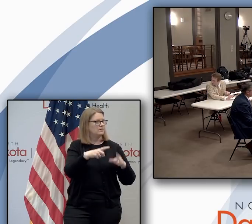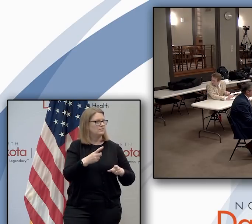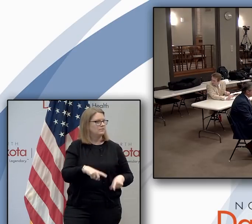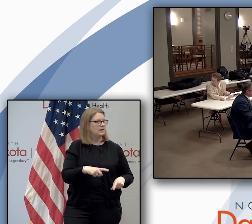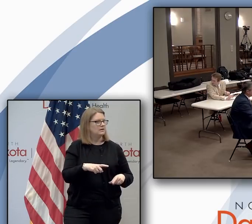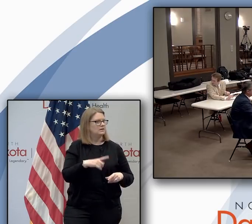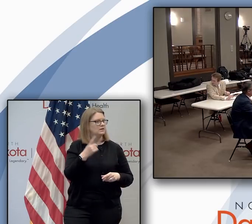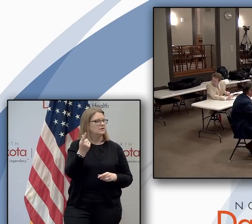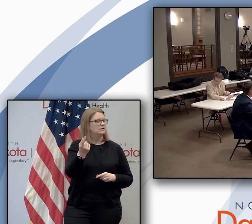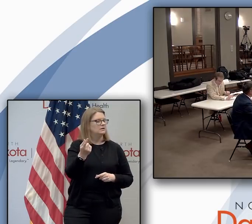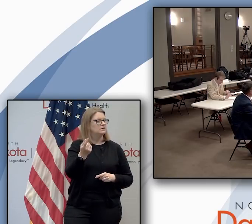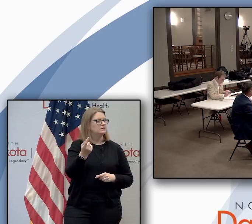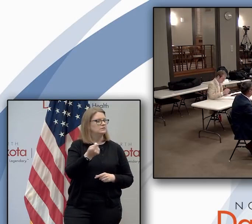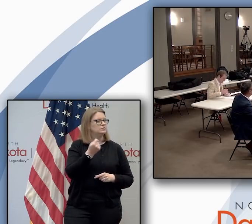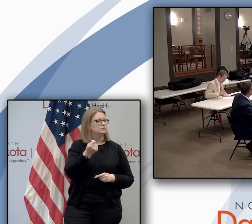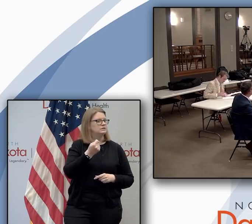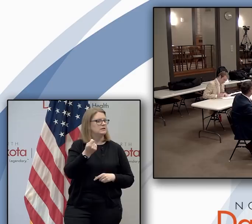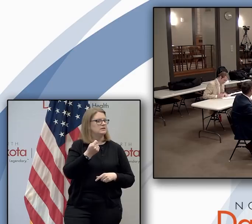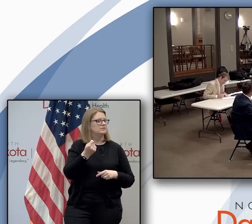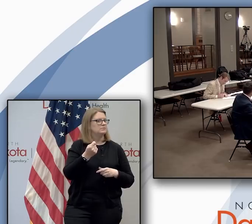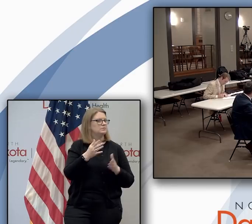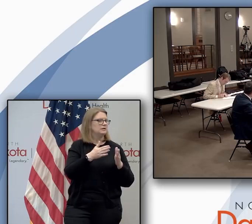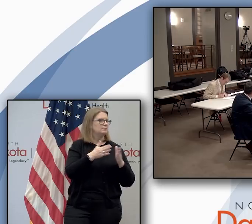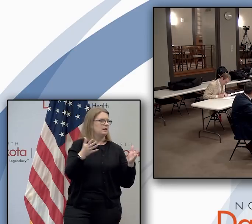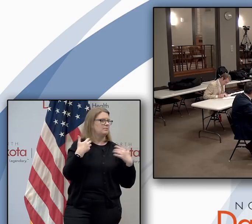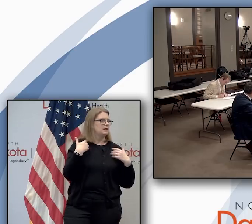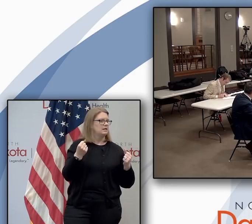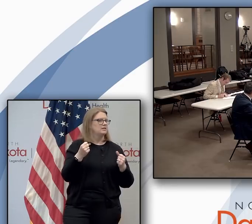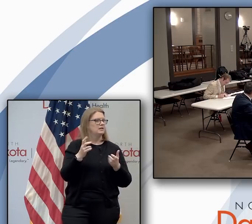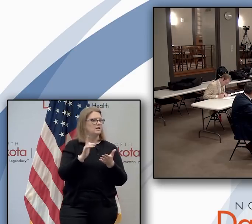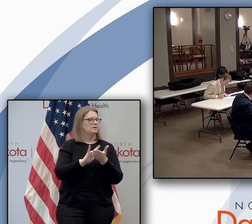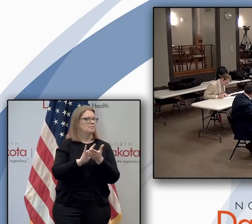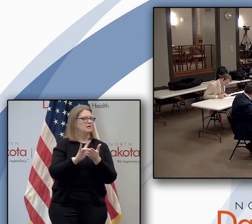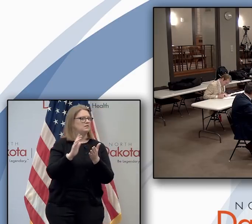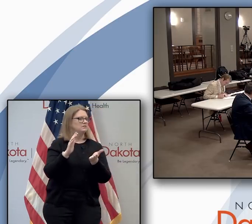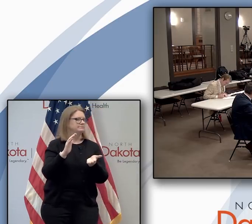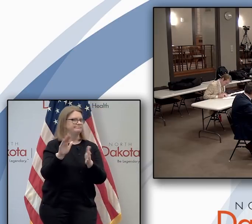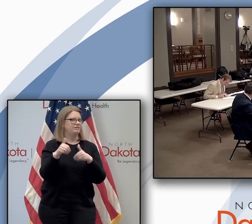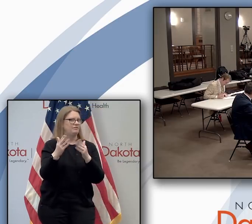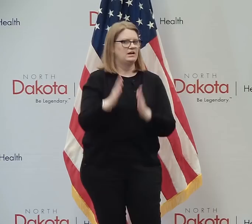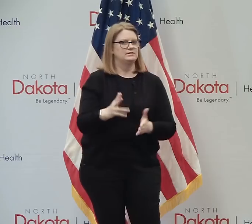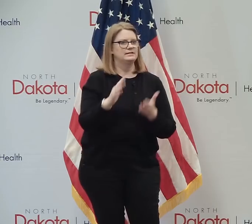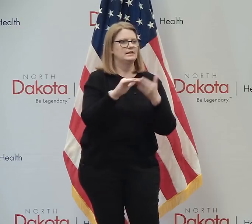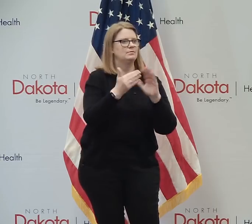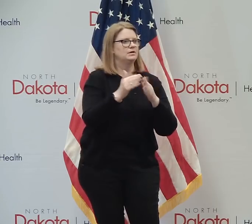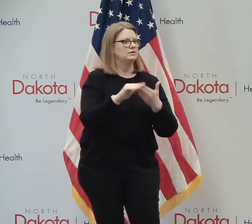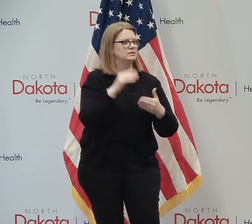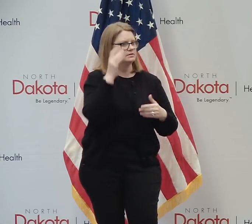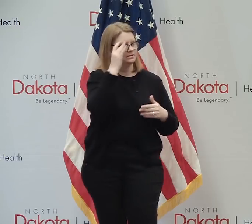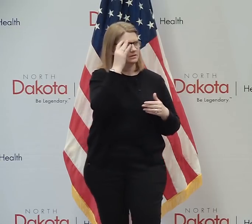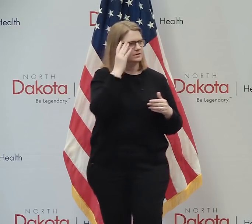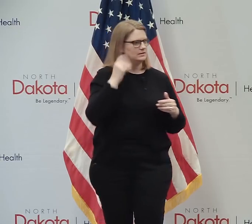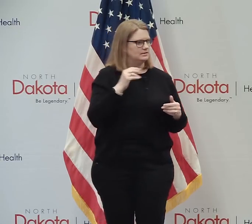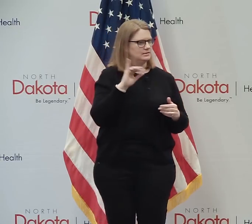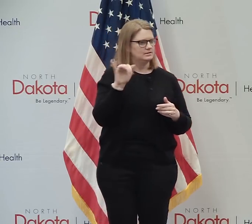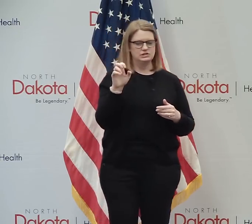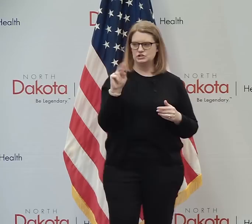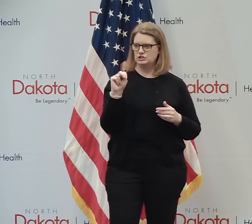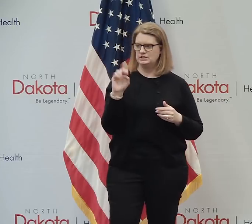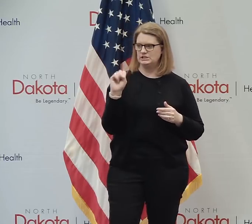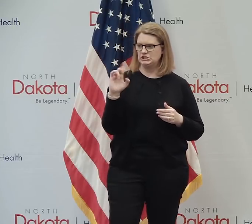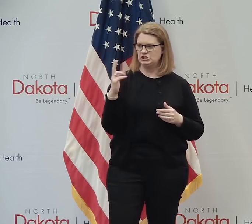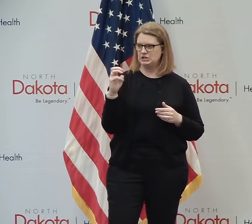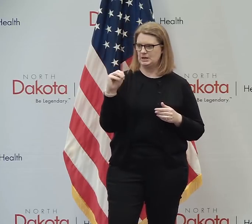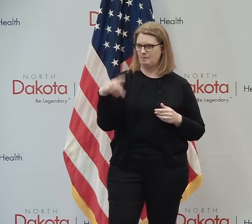on Tuesday between public health and medical providers in the community. Okay, if you couldn't hear that, Gene Schemp,